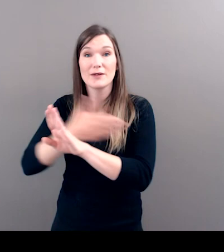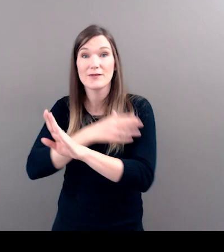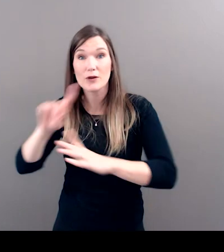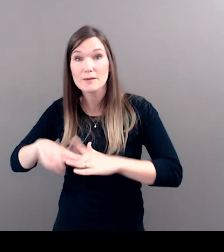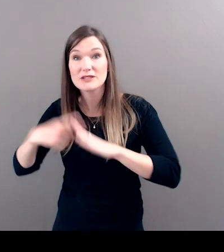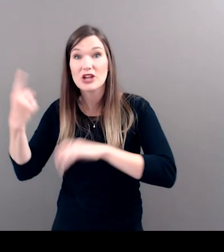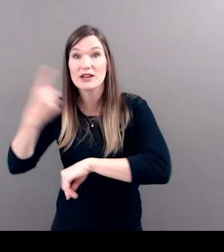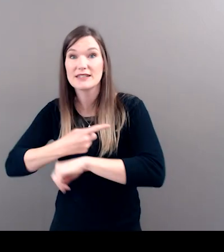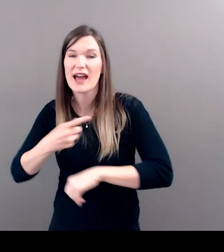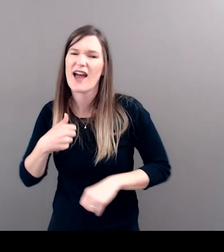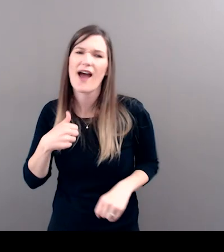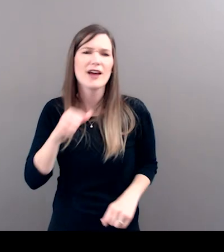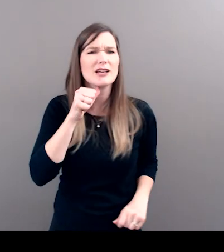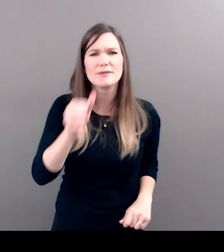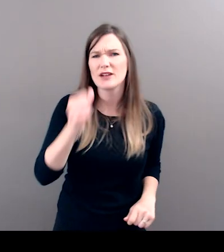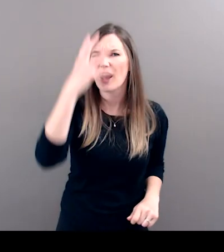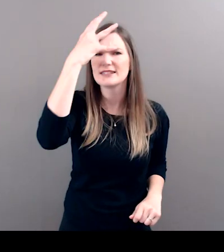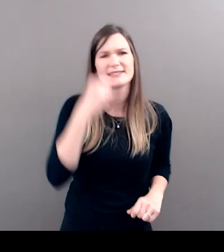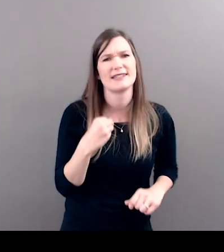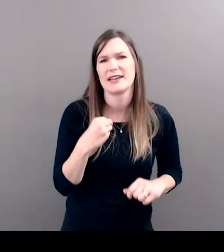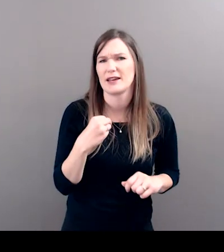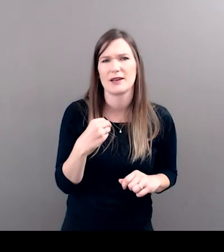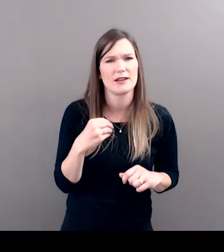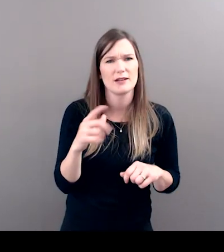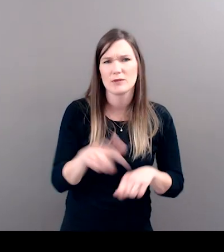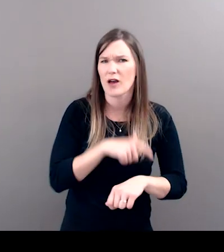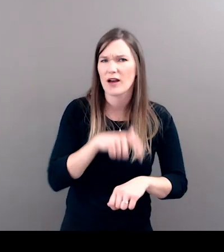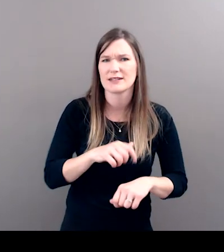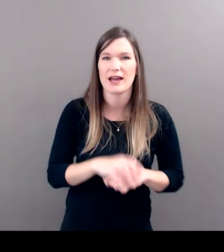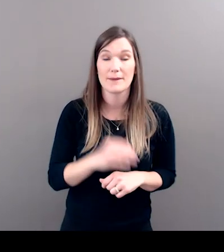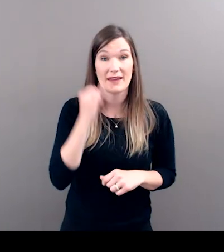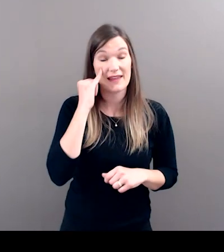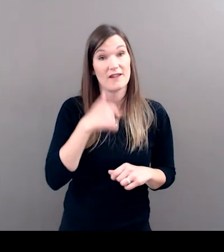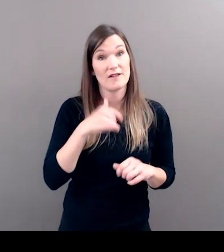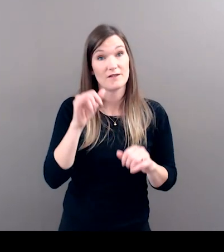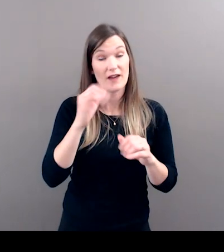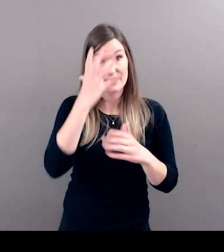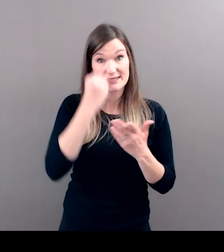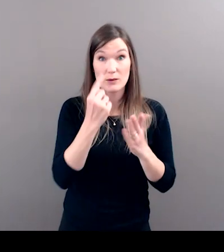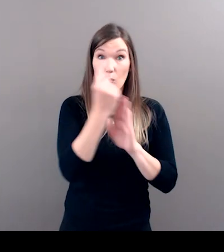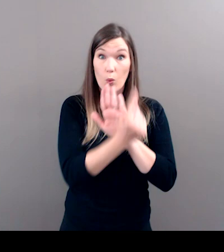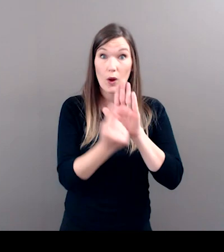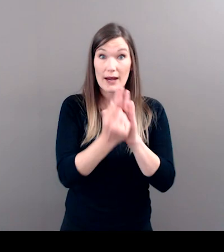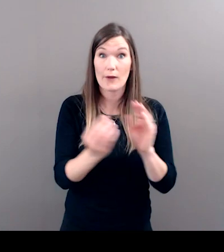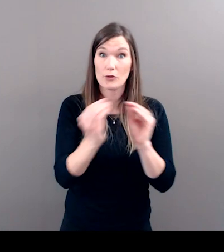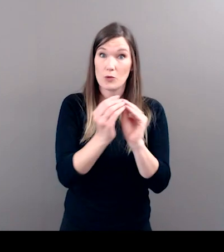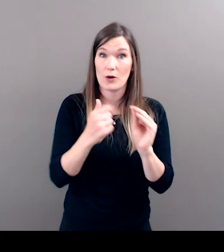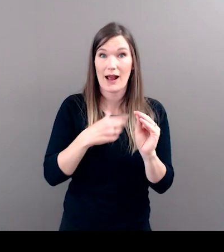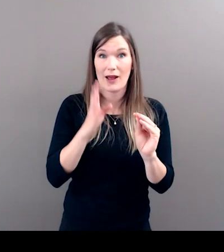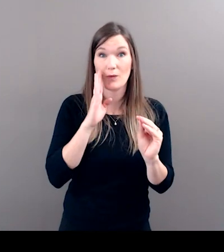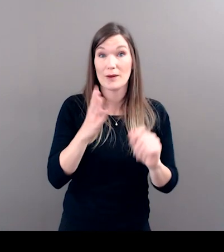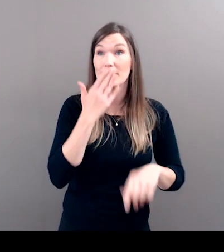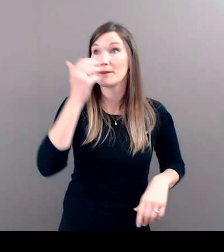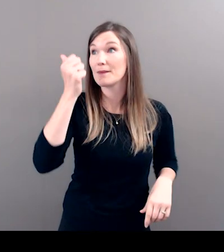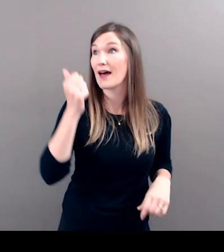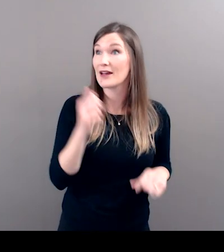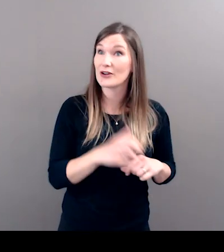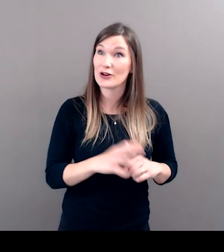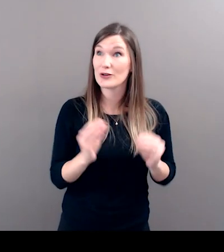another hour in bed, I'm going to be any better or I'm going to be more beautiful. You've been sleeping for 20, 30